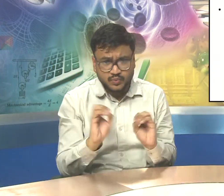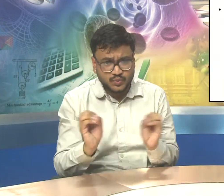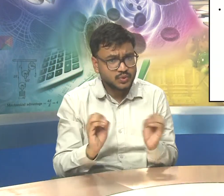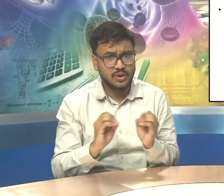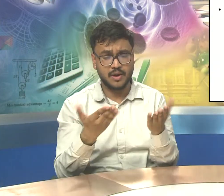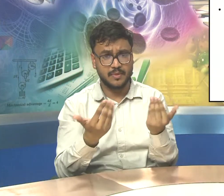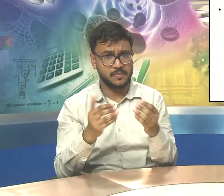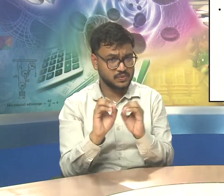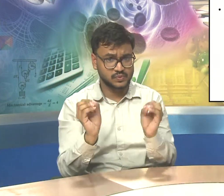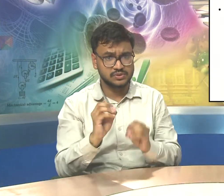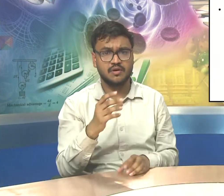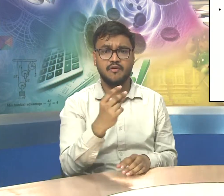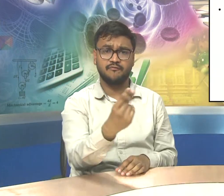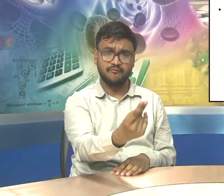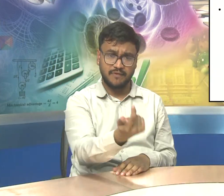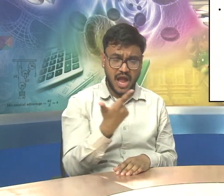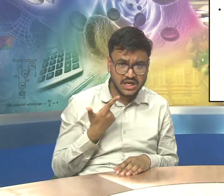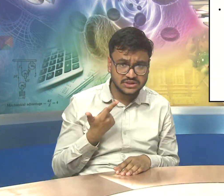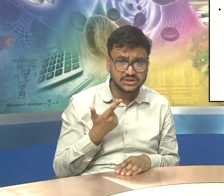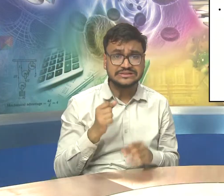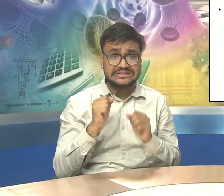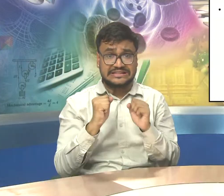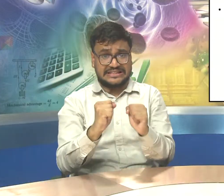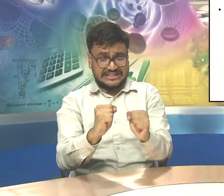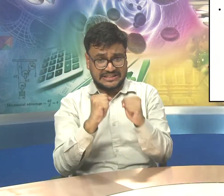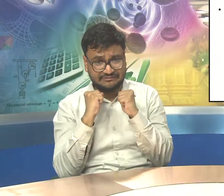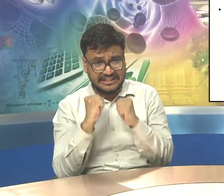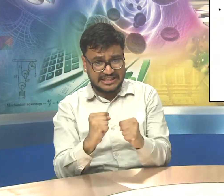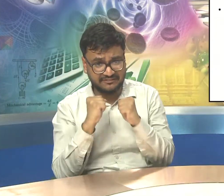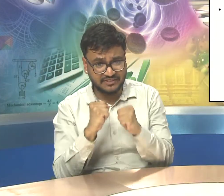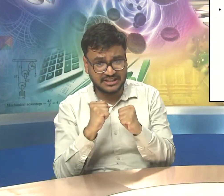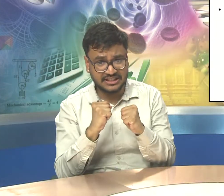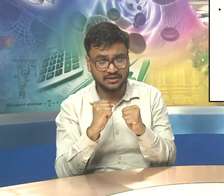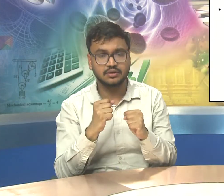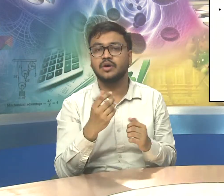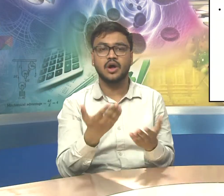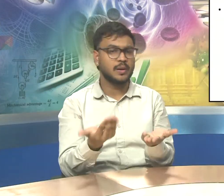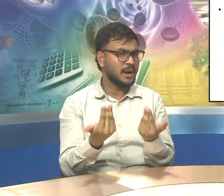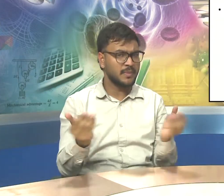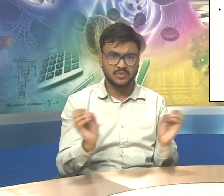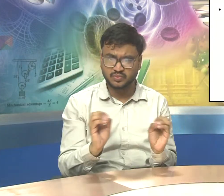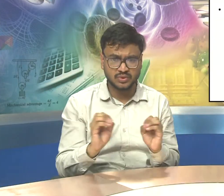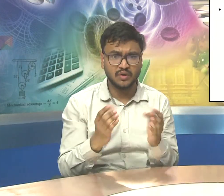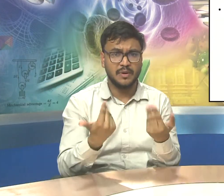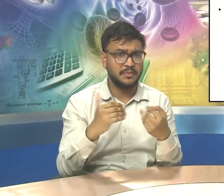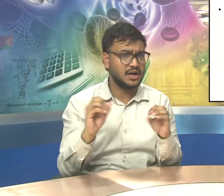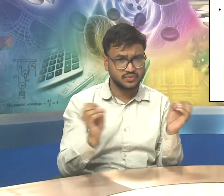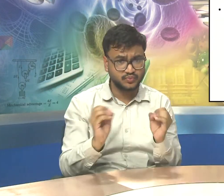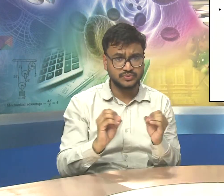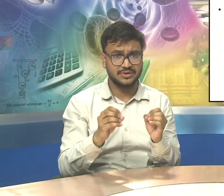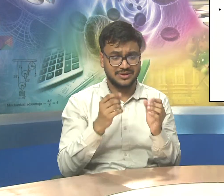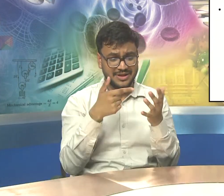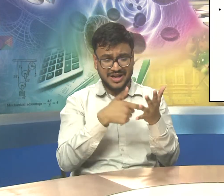of easy, impossible, fast, difficult, and also